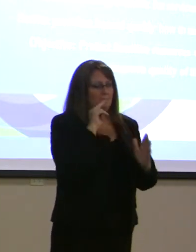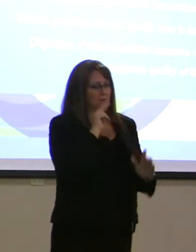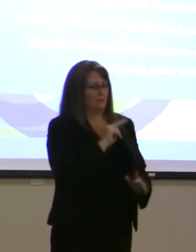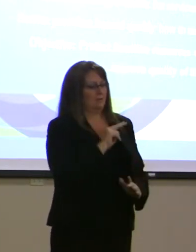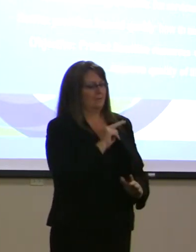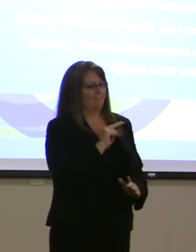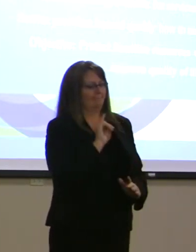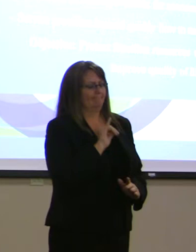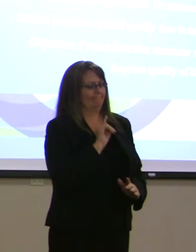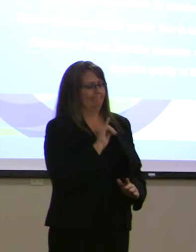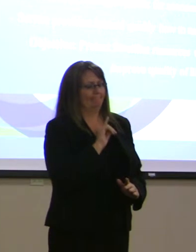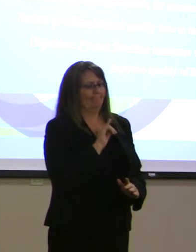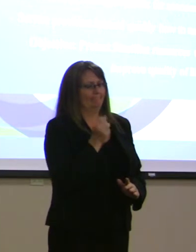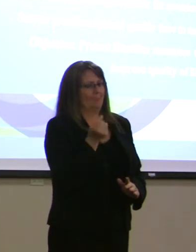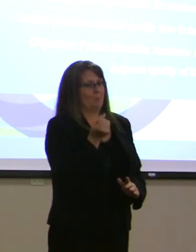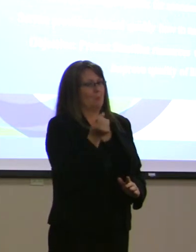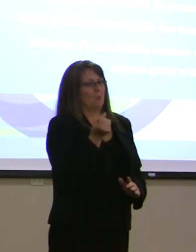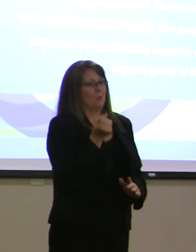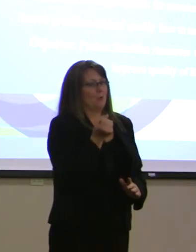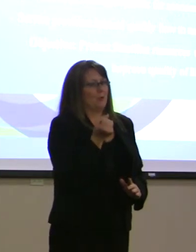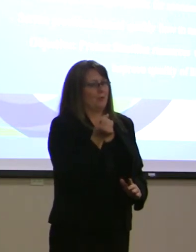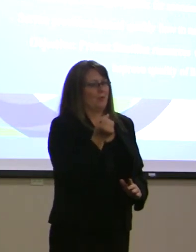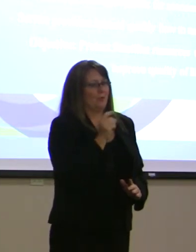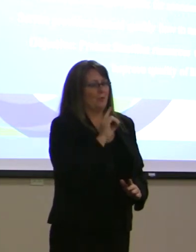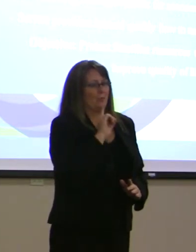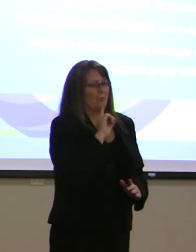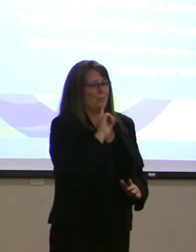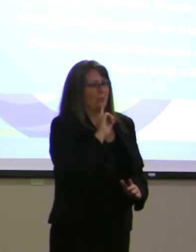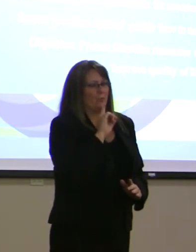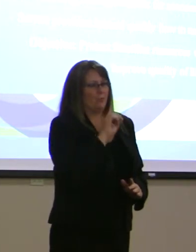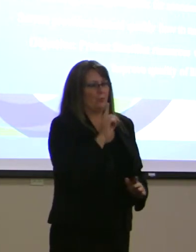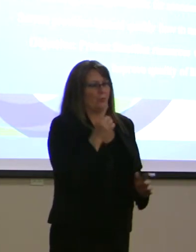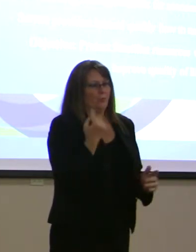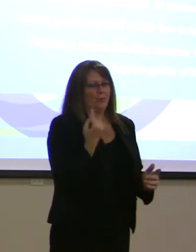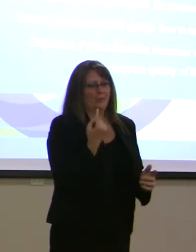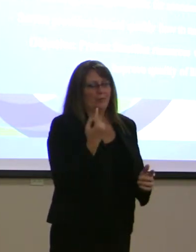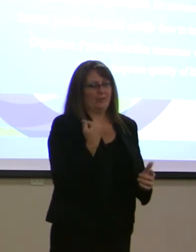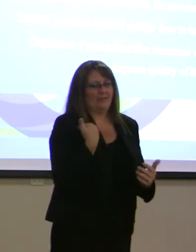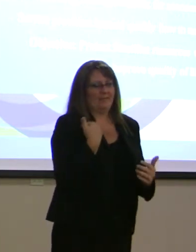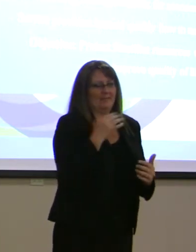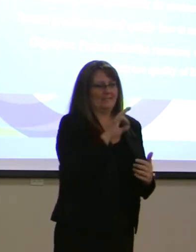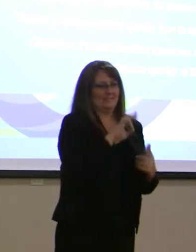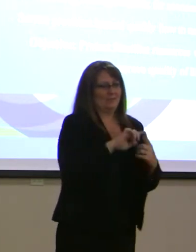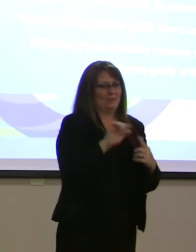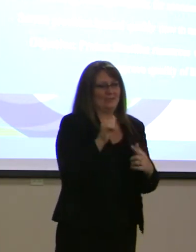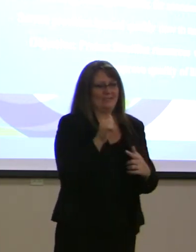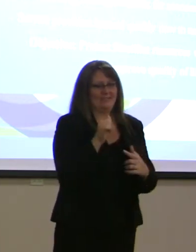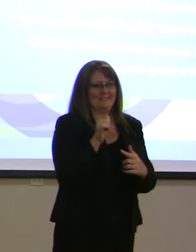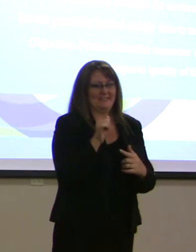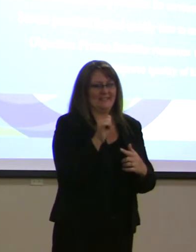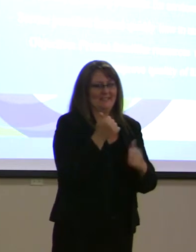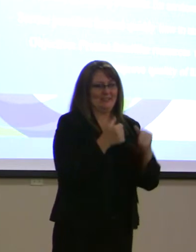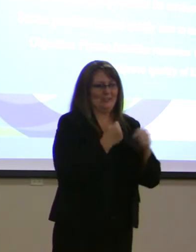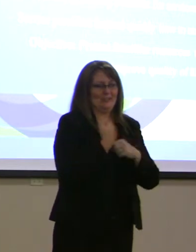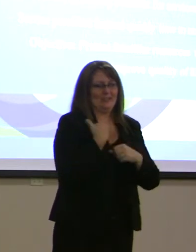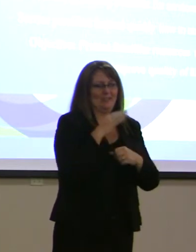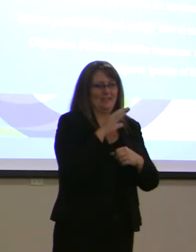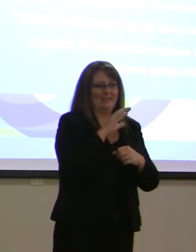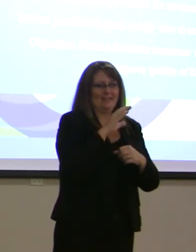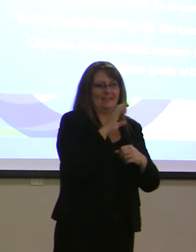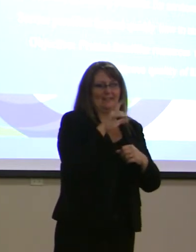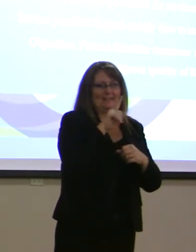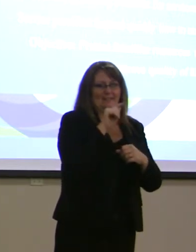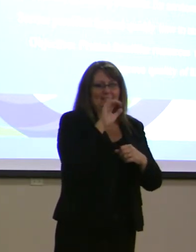recession and I say, hold on folks, we really only had a Celtic tiger for about 7 to 10 years, you know, and all of a sudden we're